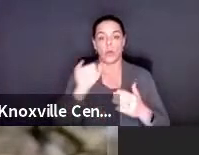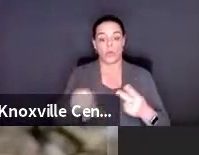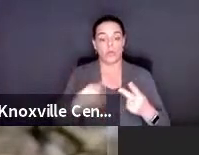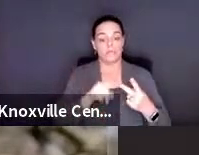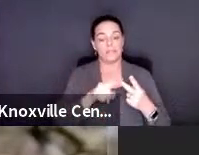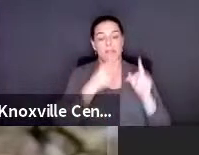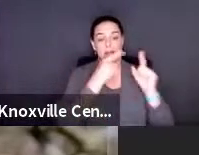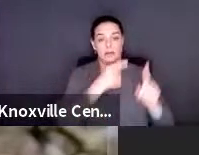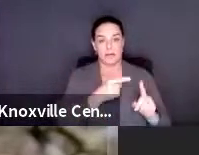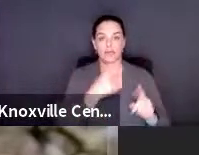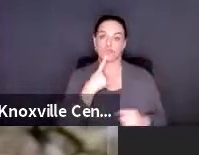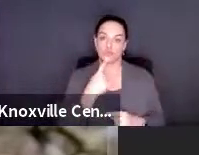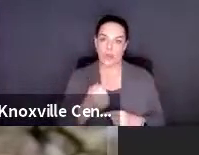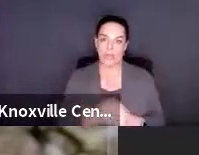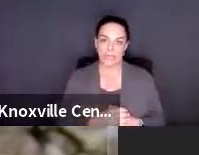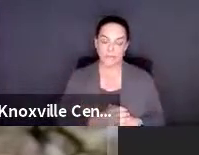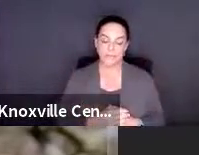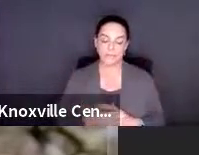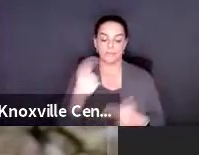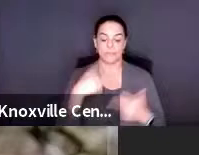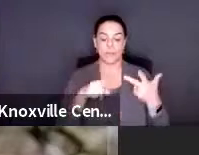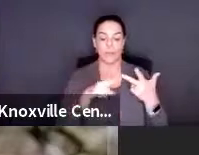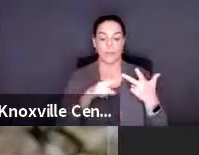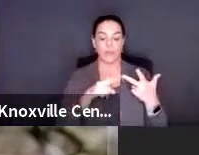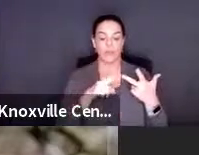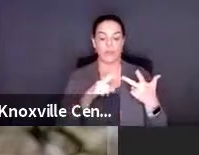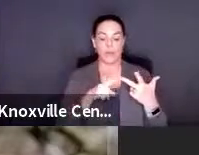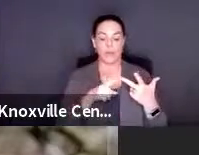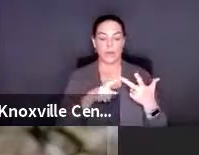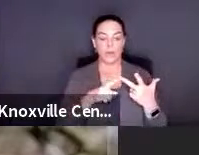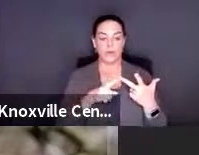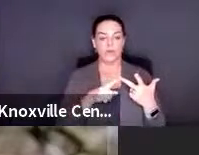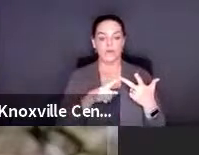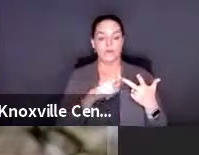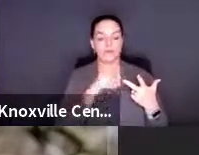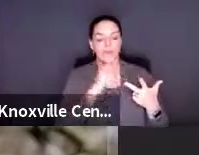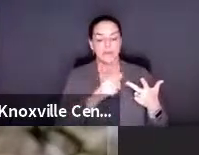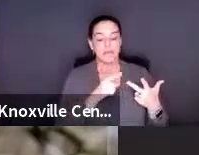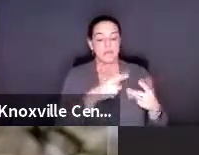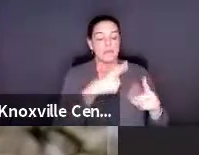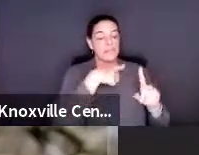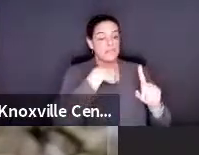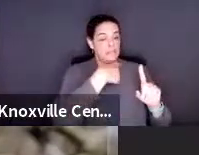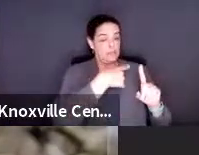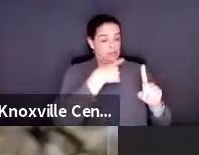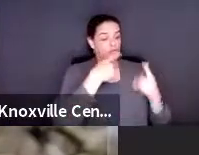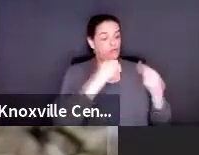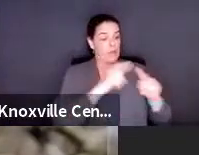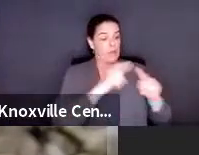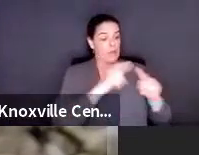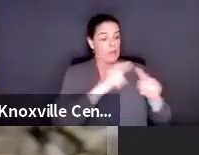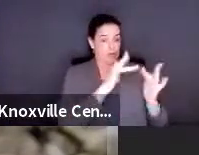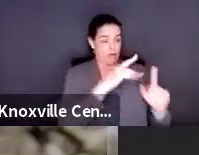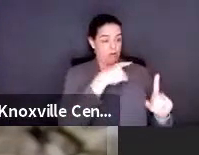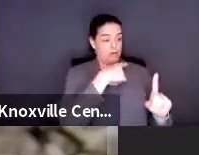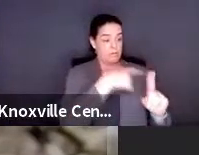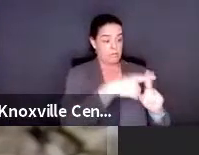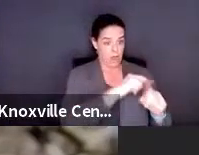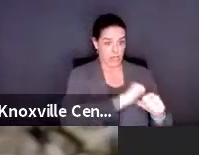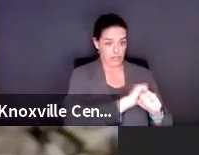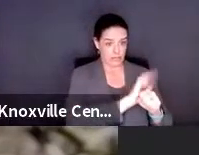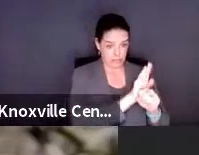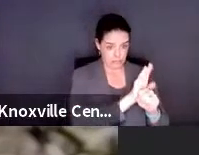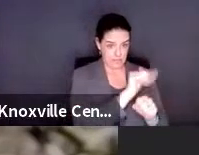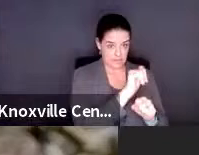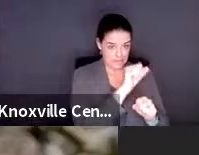red. Our third benchmark, sustained or increased public health capability. For this benchmark, we aim to